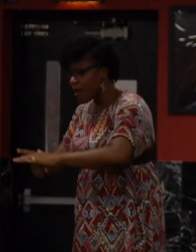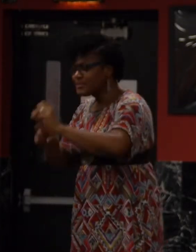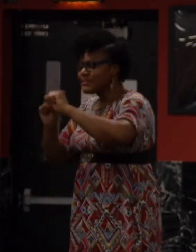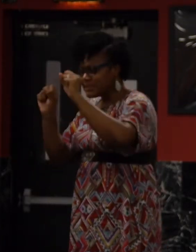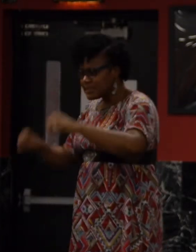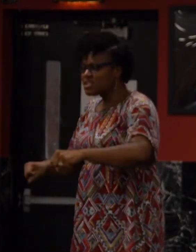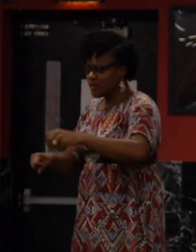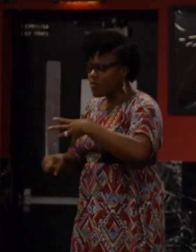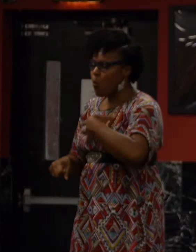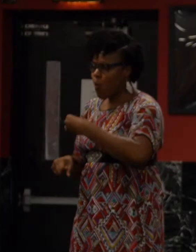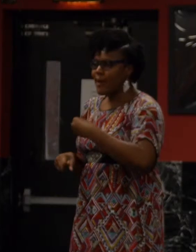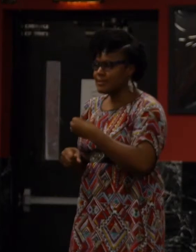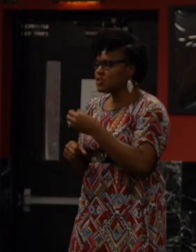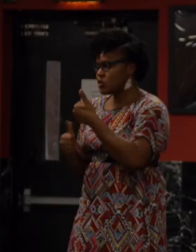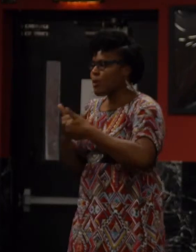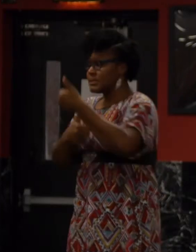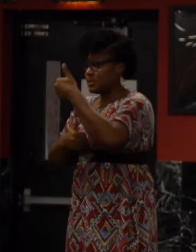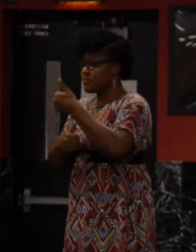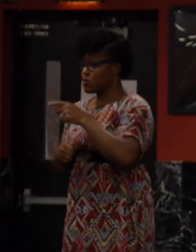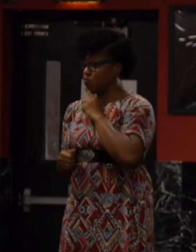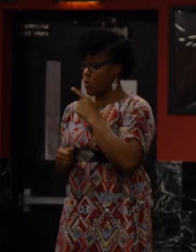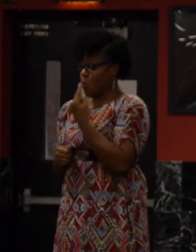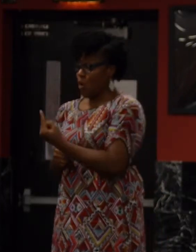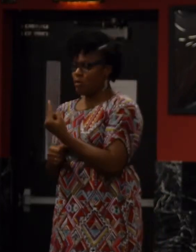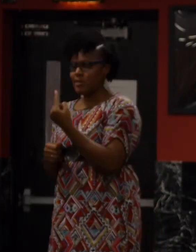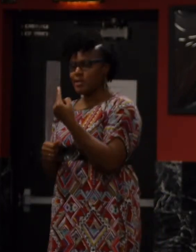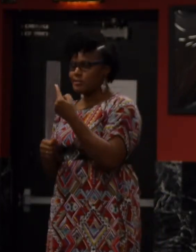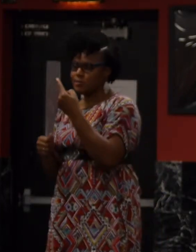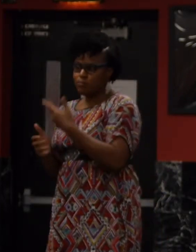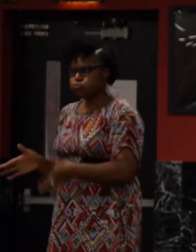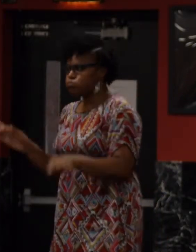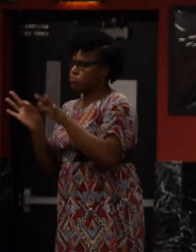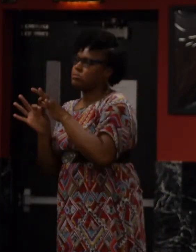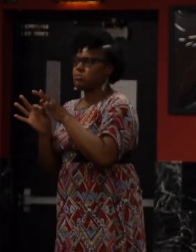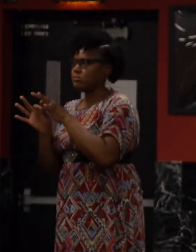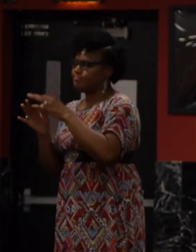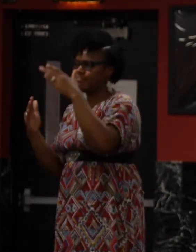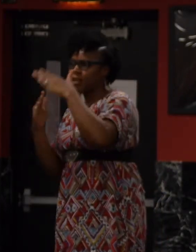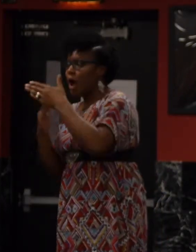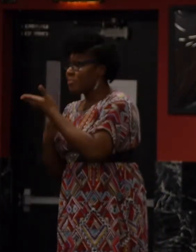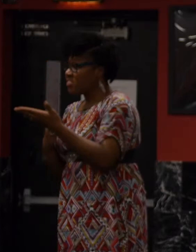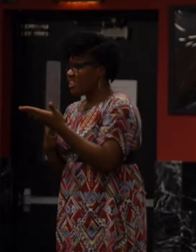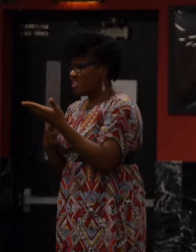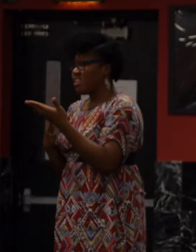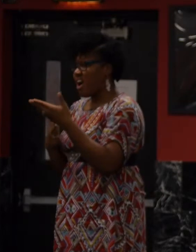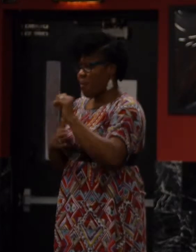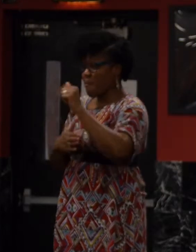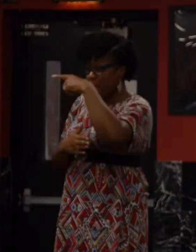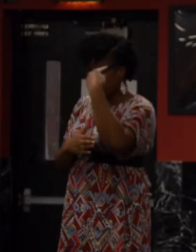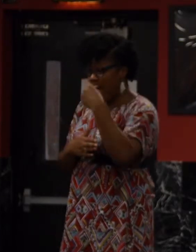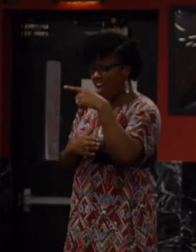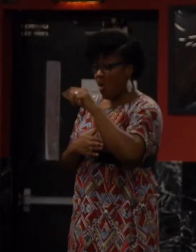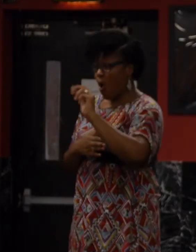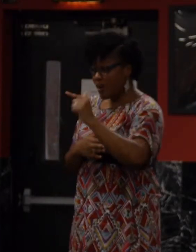chief aspects, if you will, of Black August is political prisoners. And these